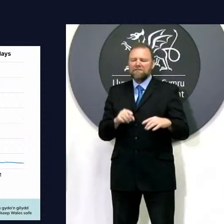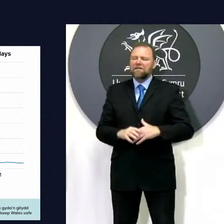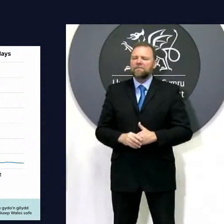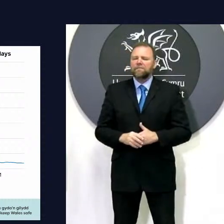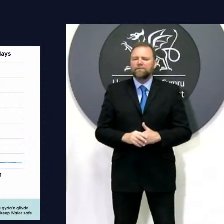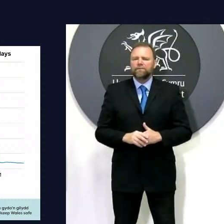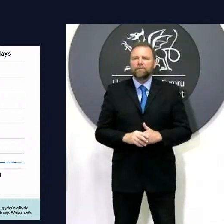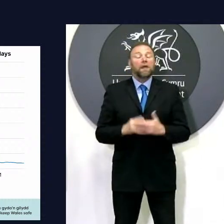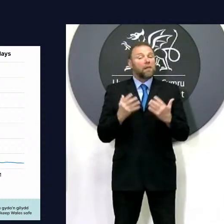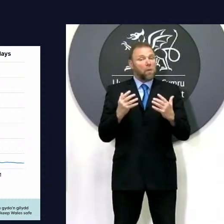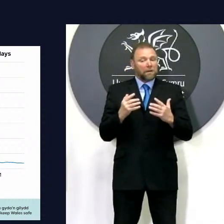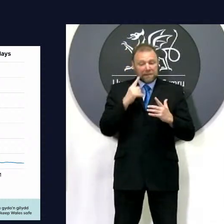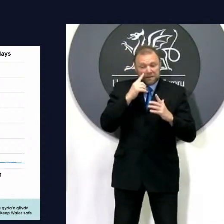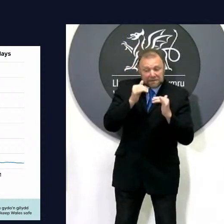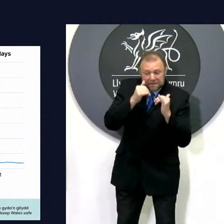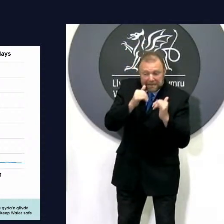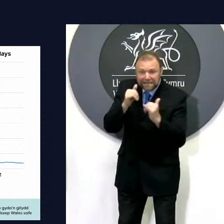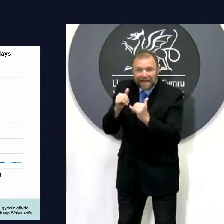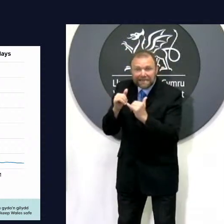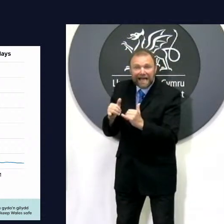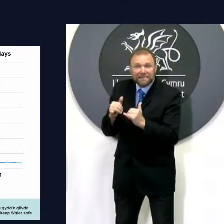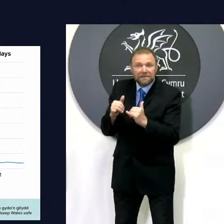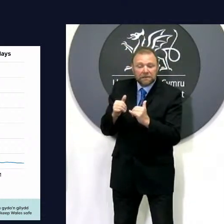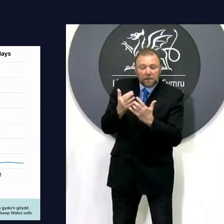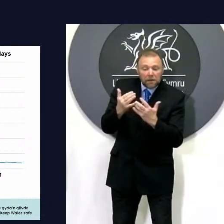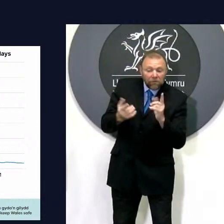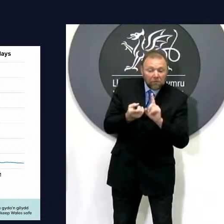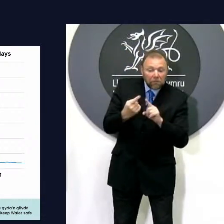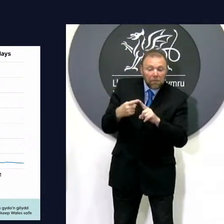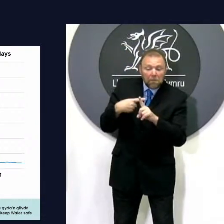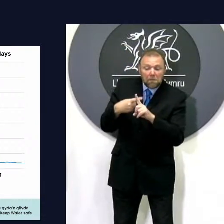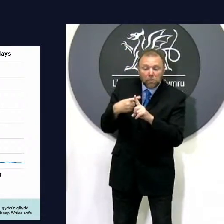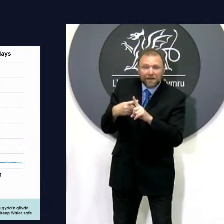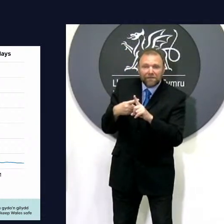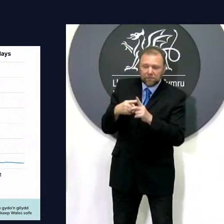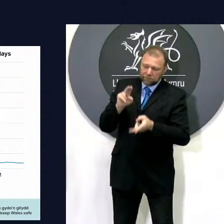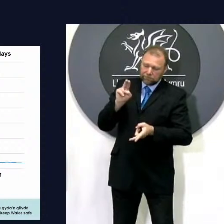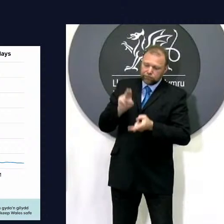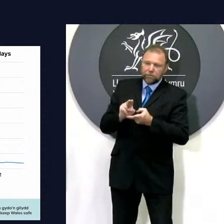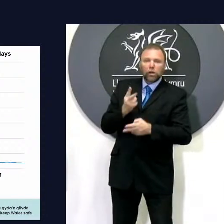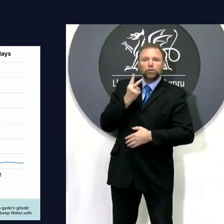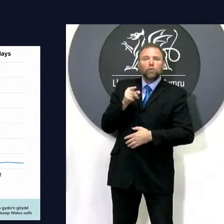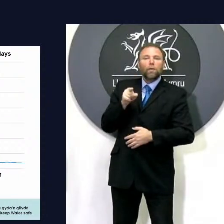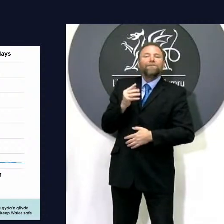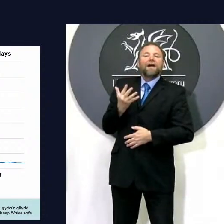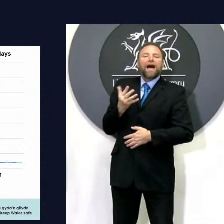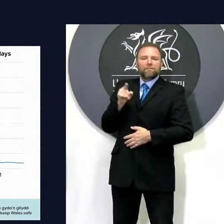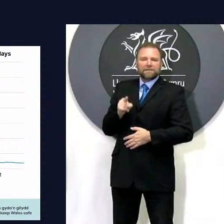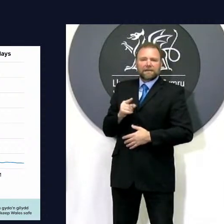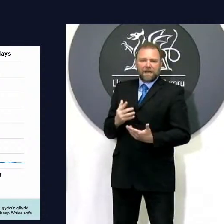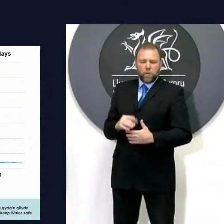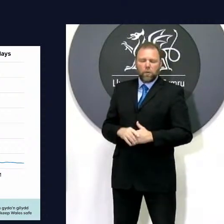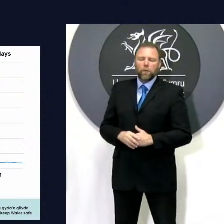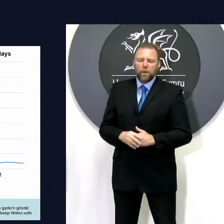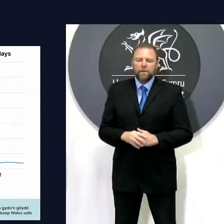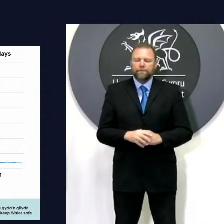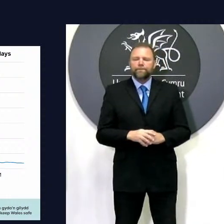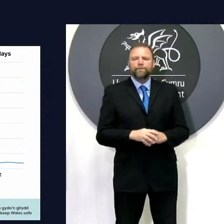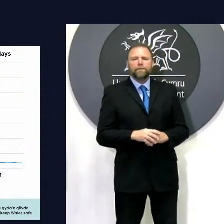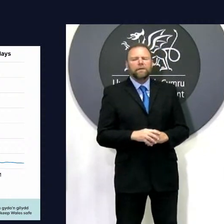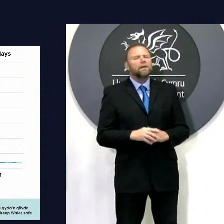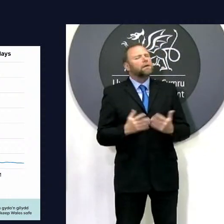rate, the number of tests which proved to be positive, has reduced as well. It is now, in fact, 2.5%. And, of